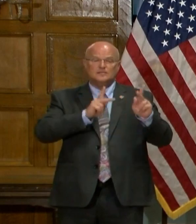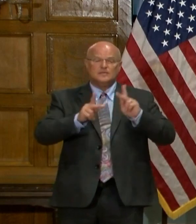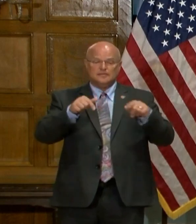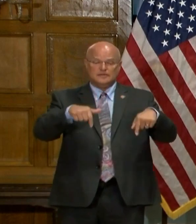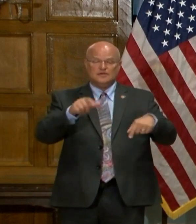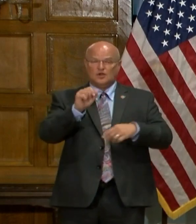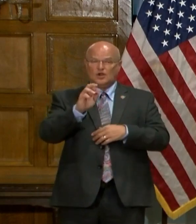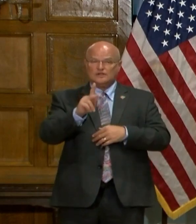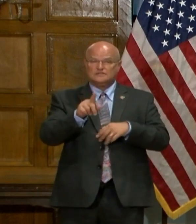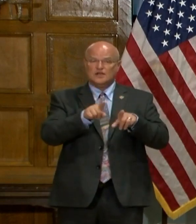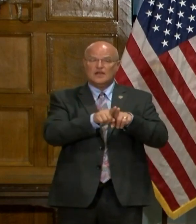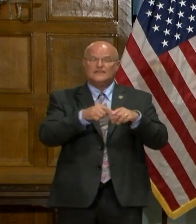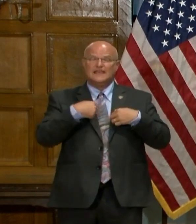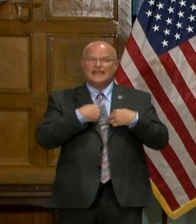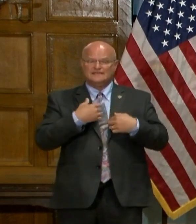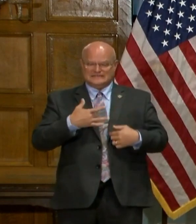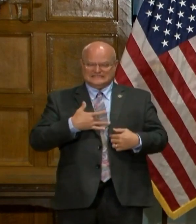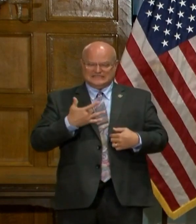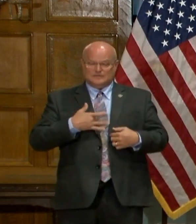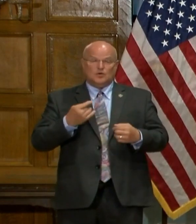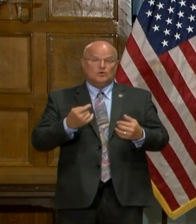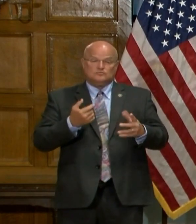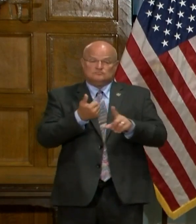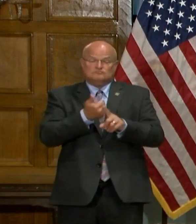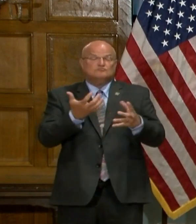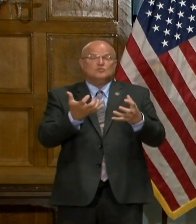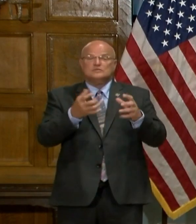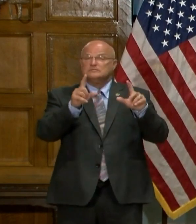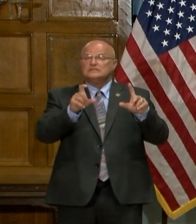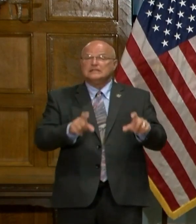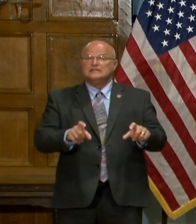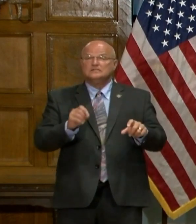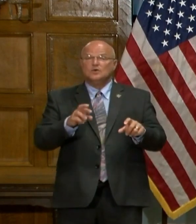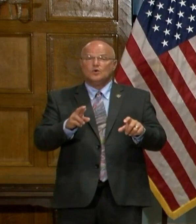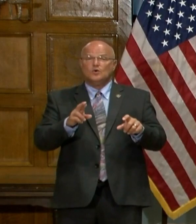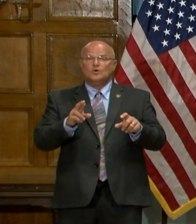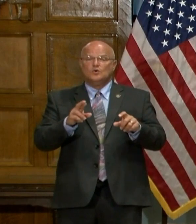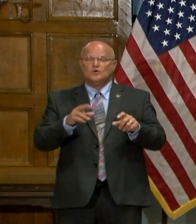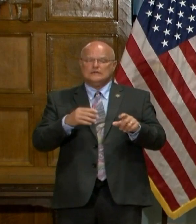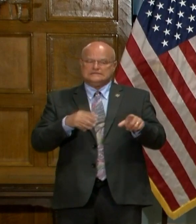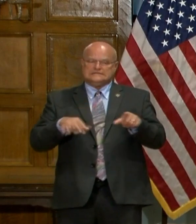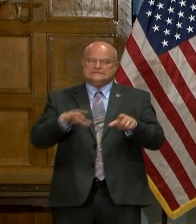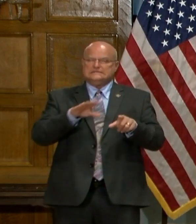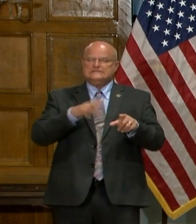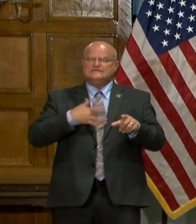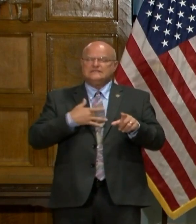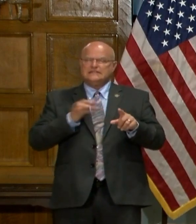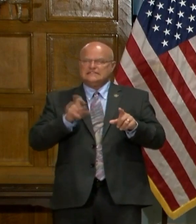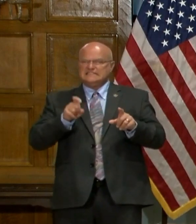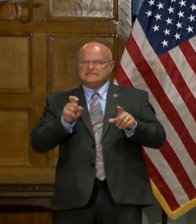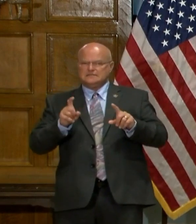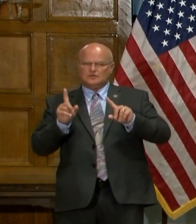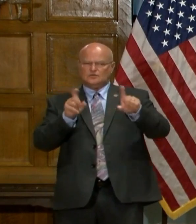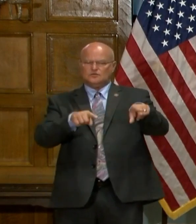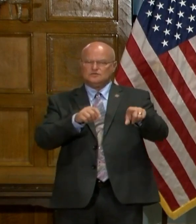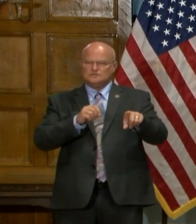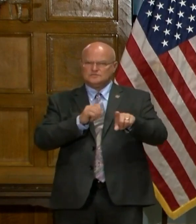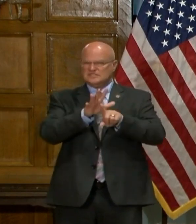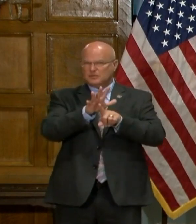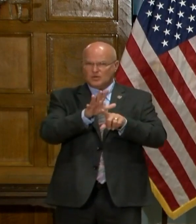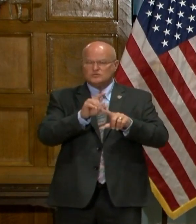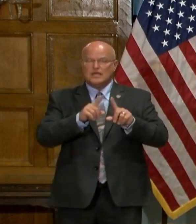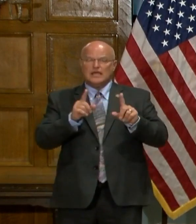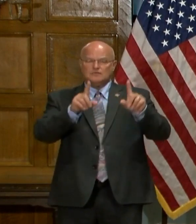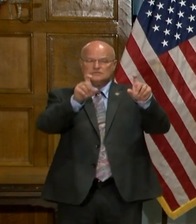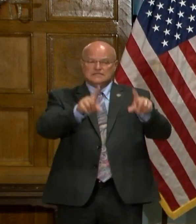of Arkansas as they have symptoms or they want to be tested or they are in a category they can be tested. They go and they get